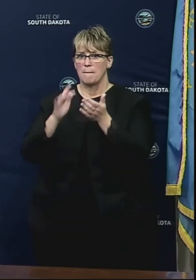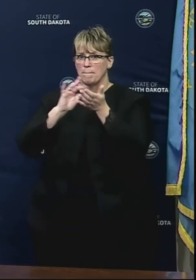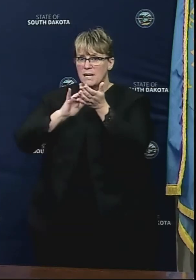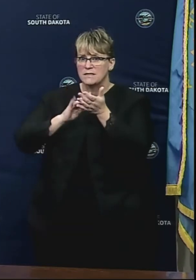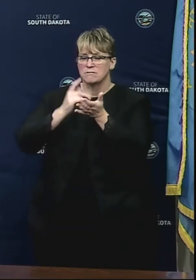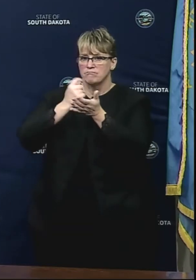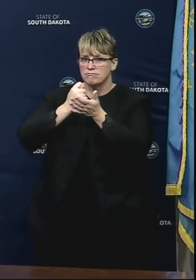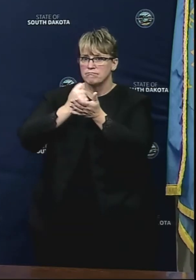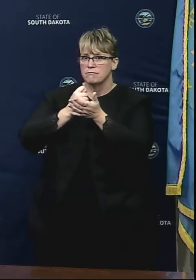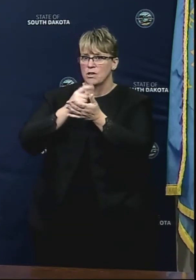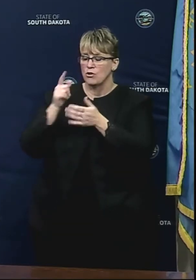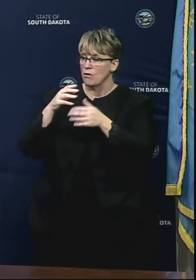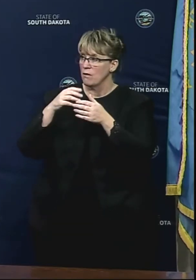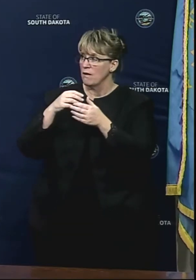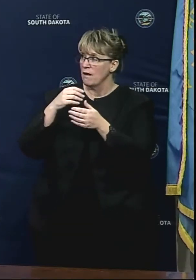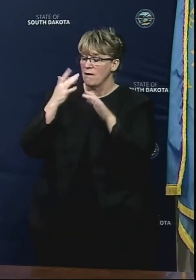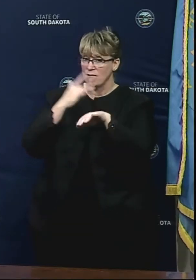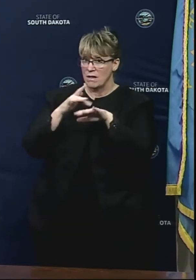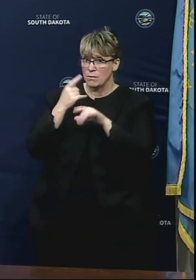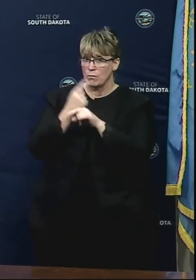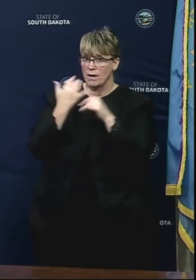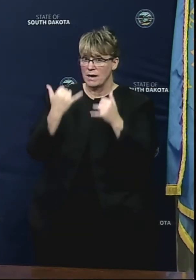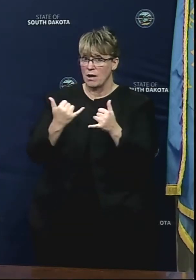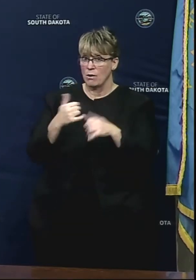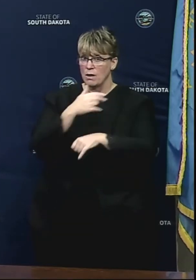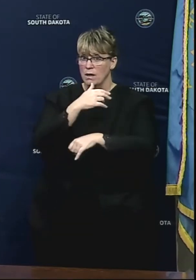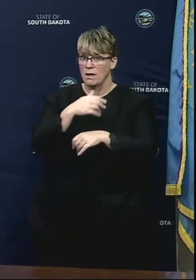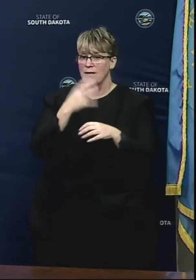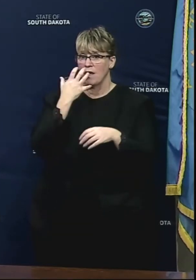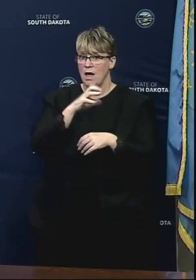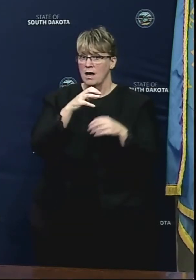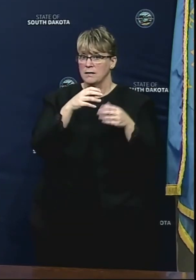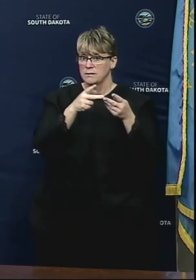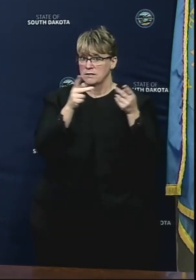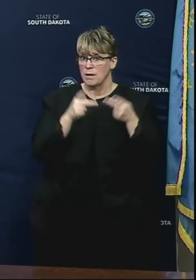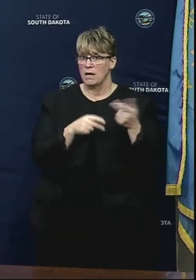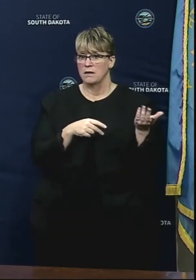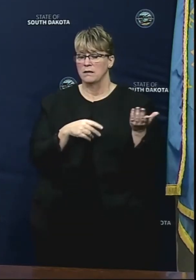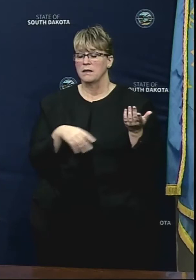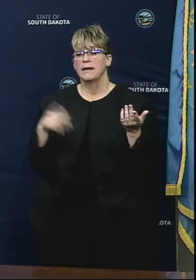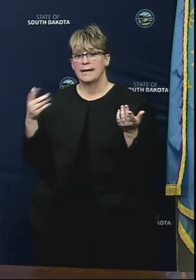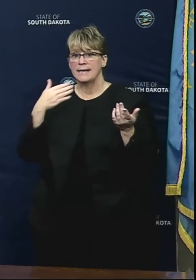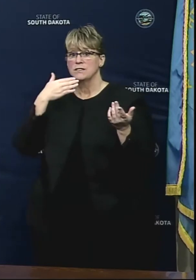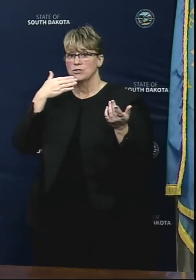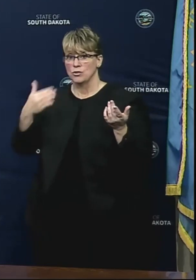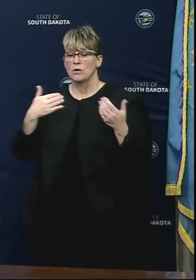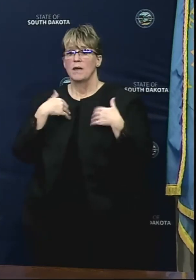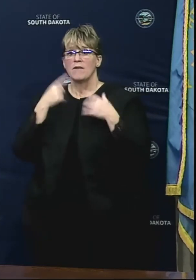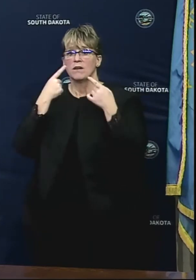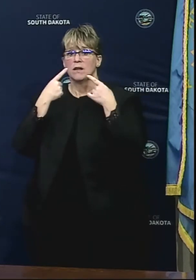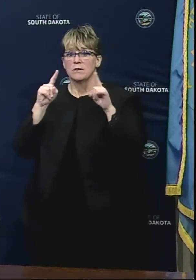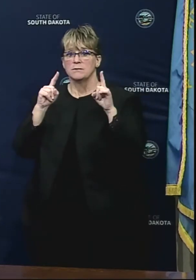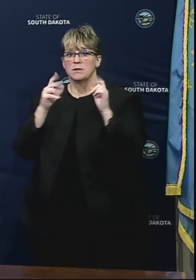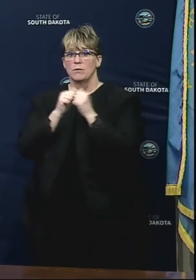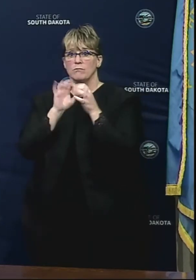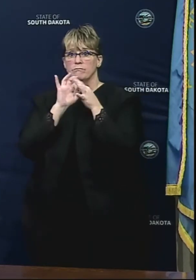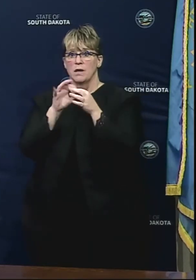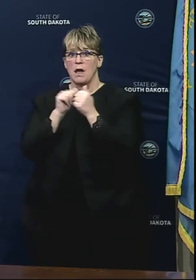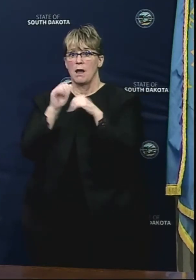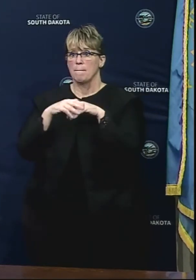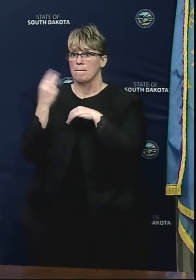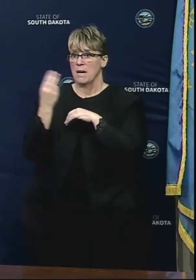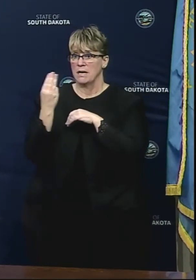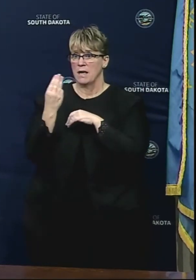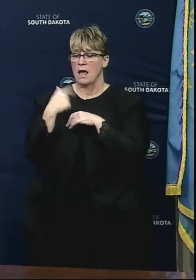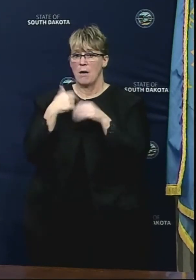to those that you're aware of right now, such as at the hotspot? It's going good, and we have an announcement on that on Monday. I would ask